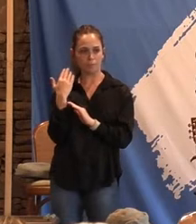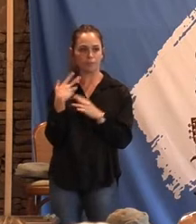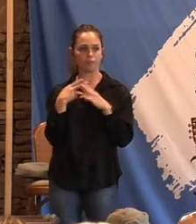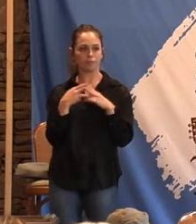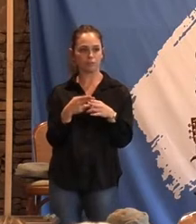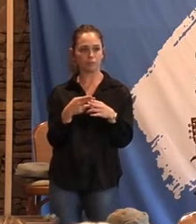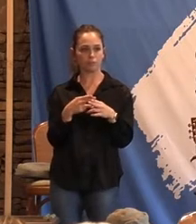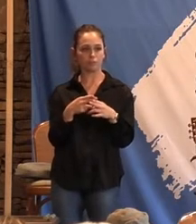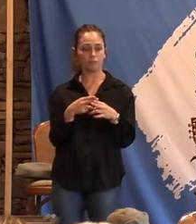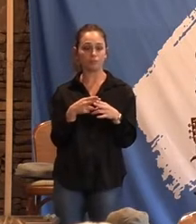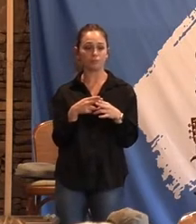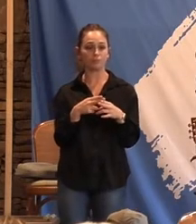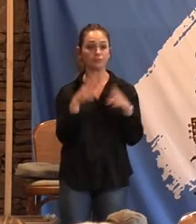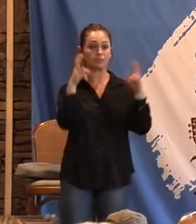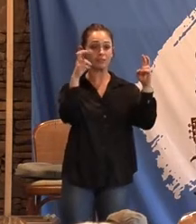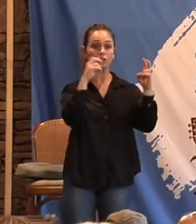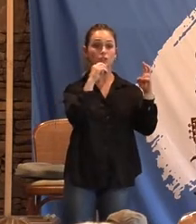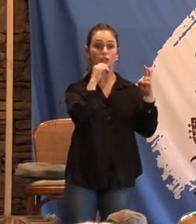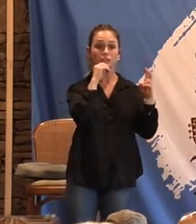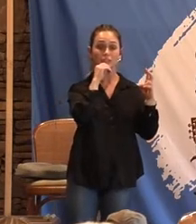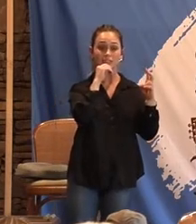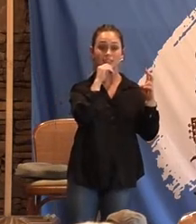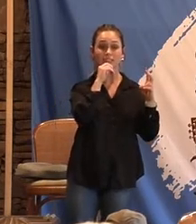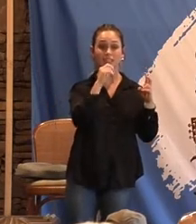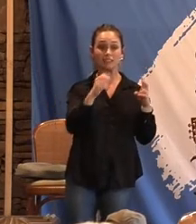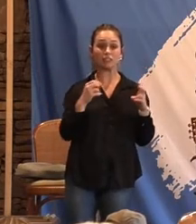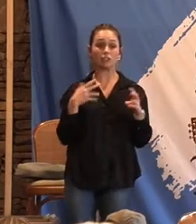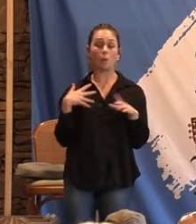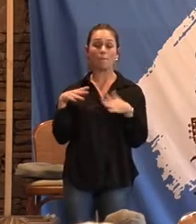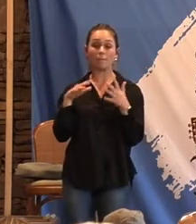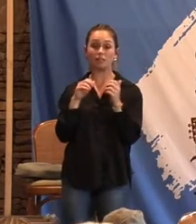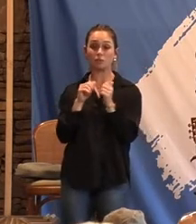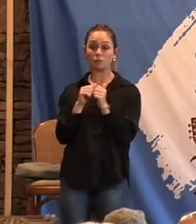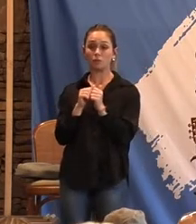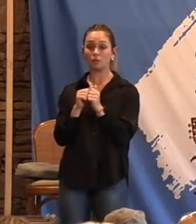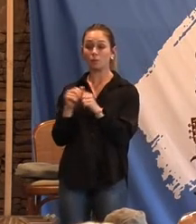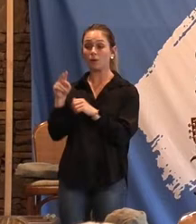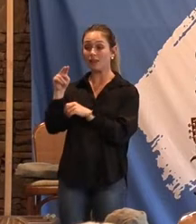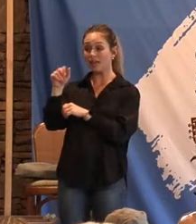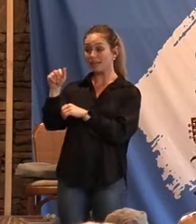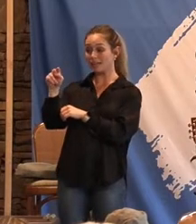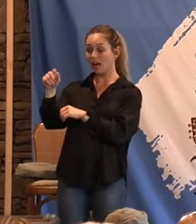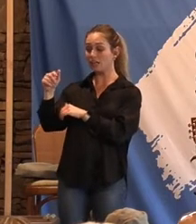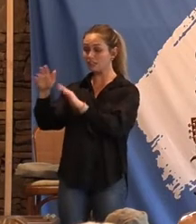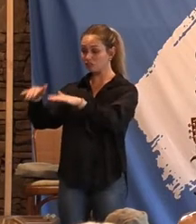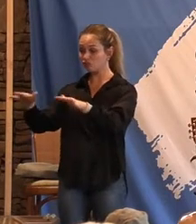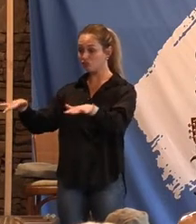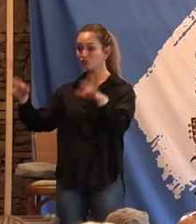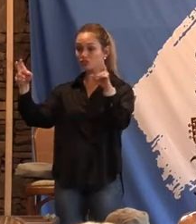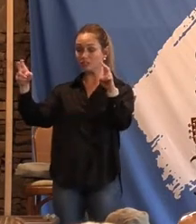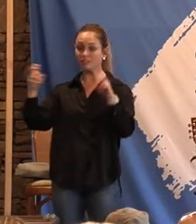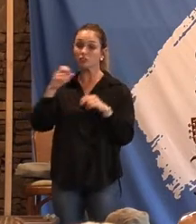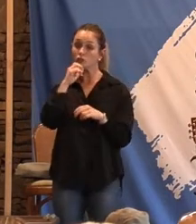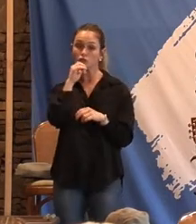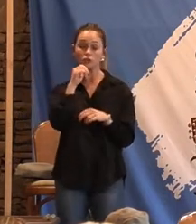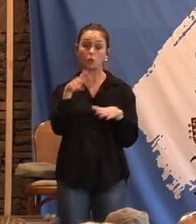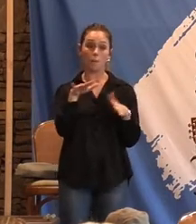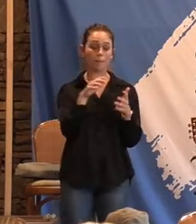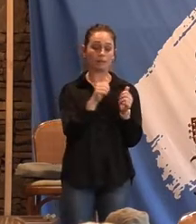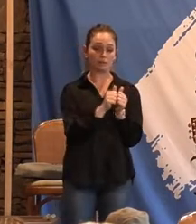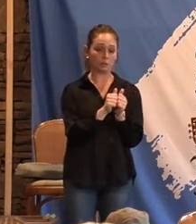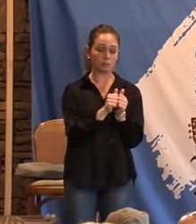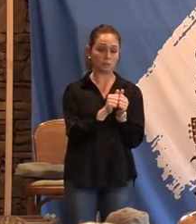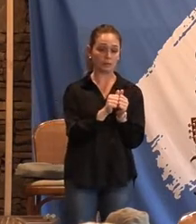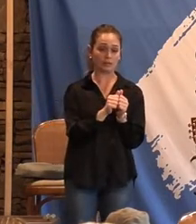called Don't Mess with Miss Nana's Children. Don't